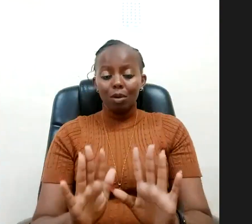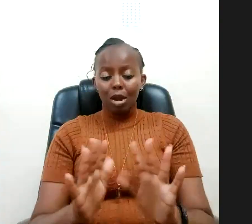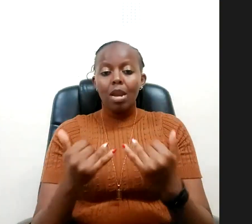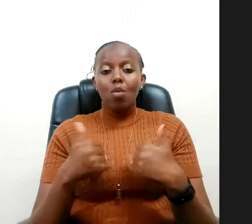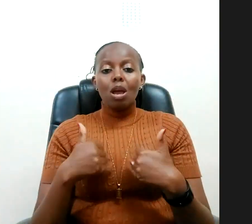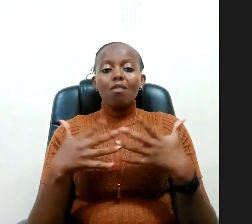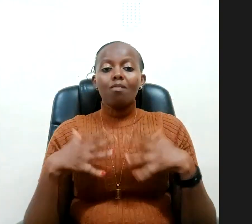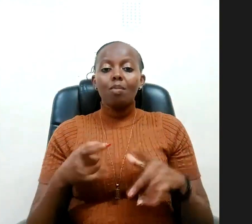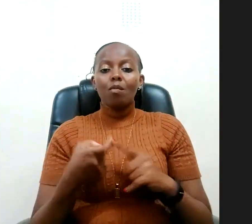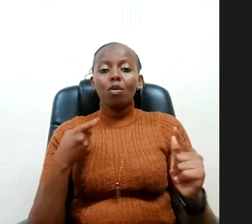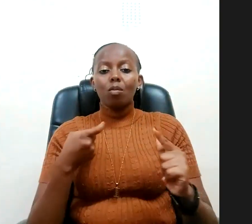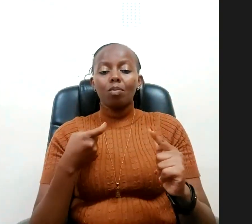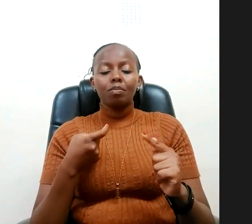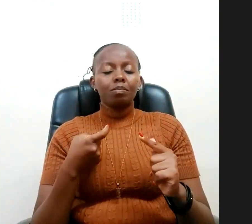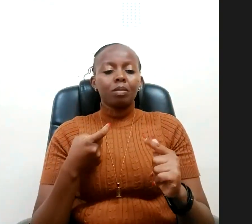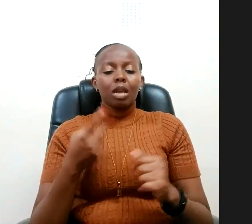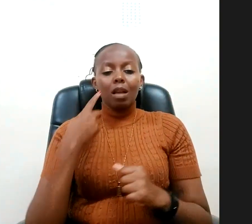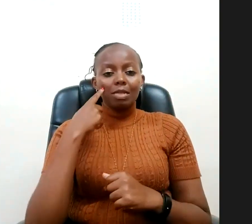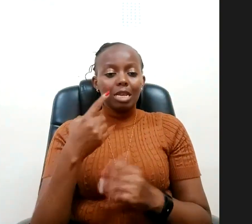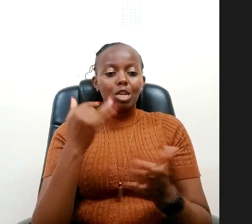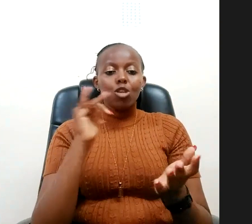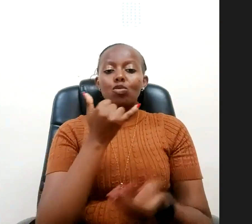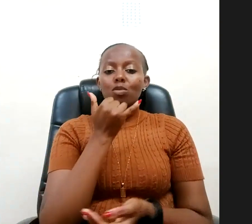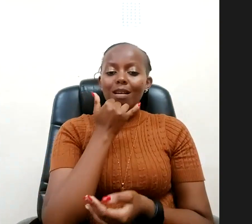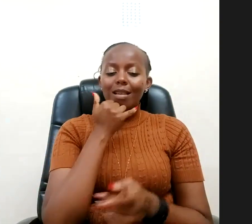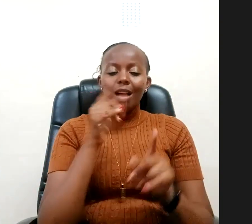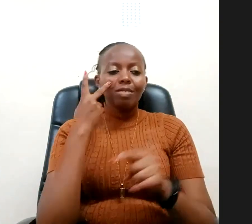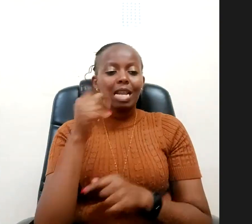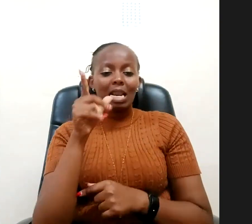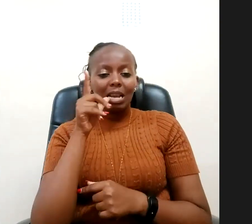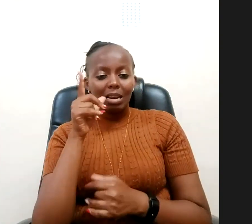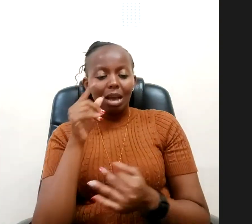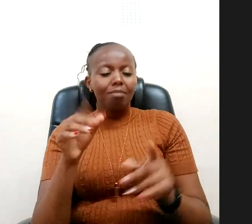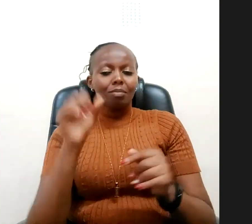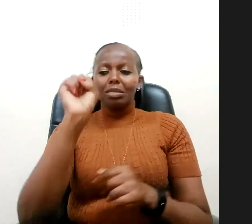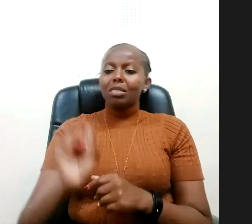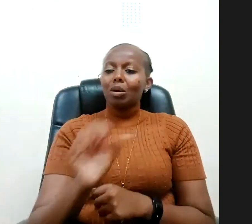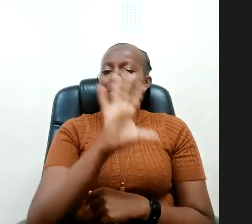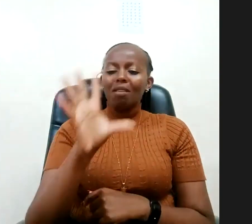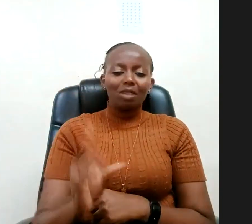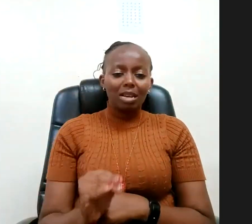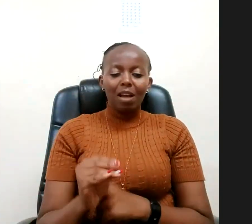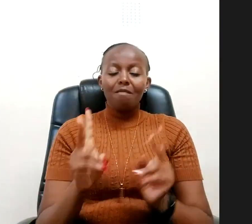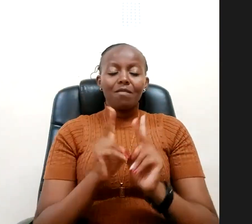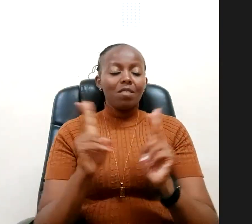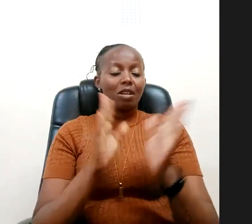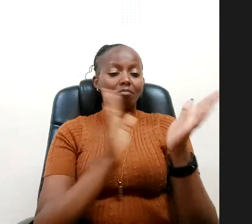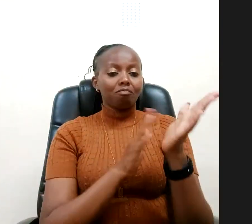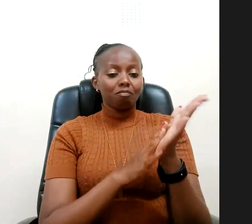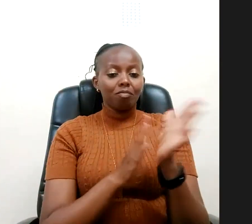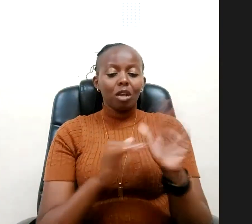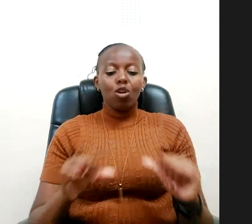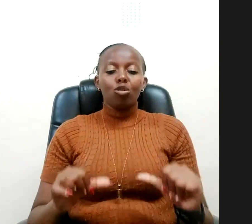have people from all over so far. I've seen Uganda, I've seen London, I've seen South Africa. This is very commendable. Please